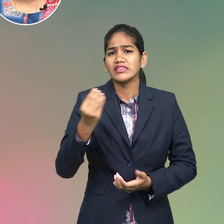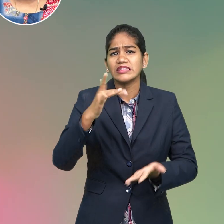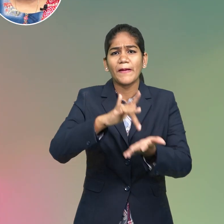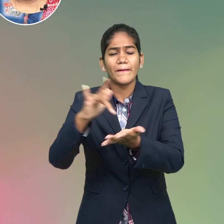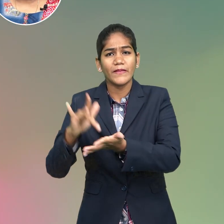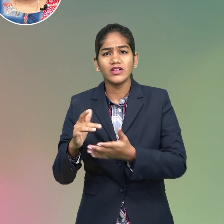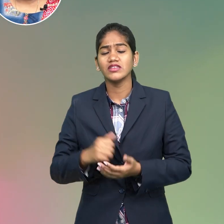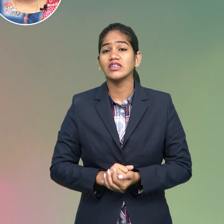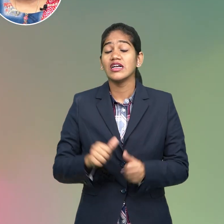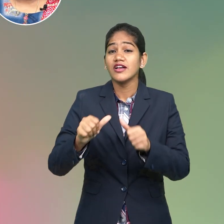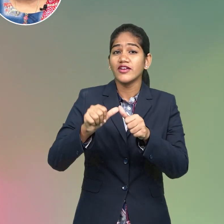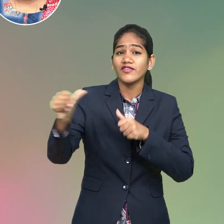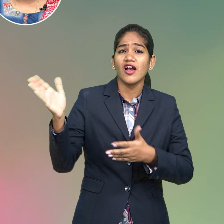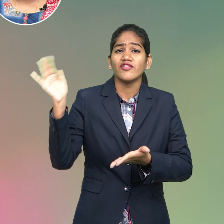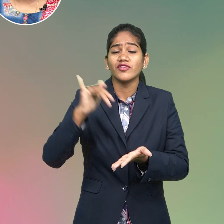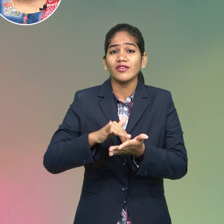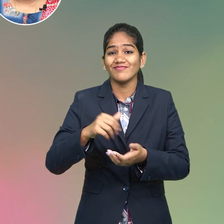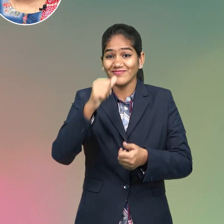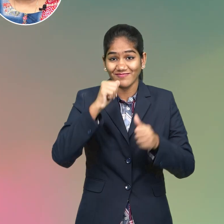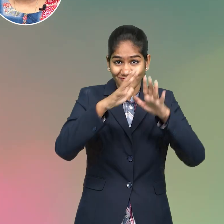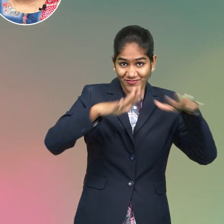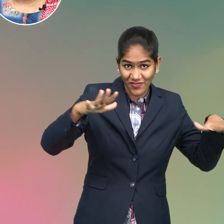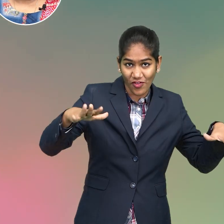Some places are far from coasts.